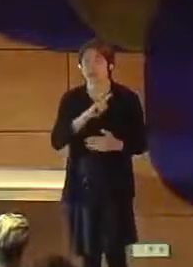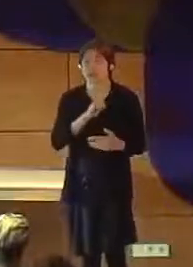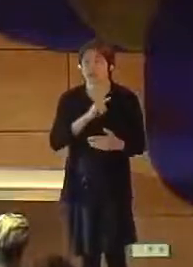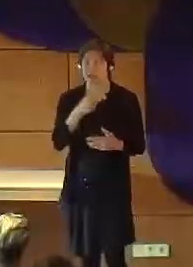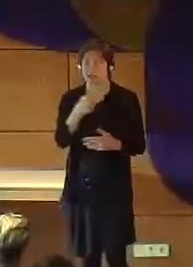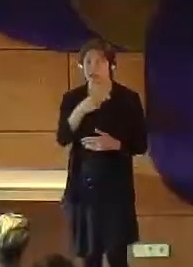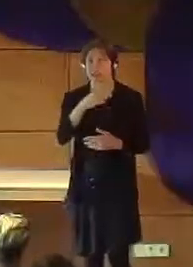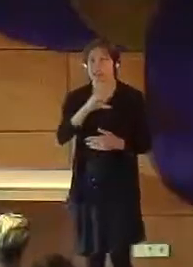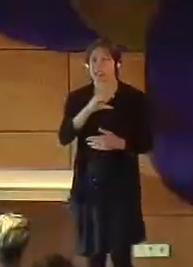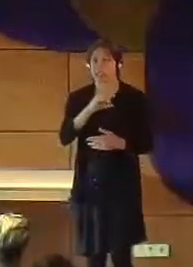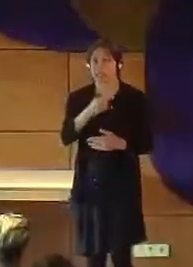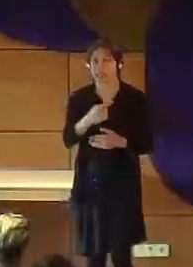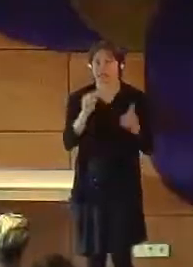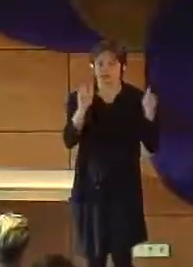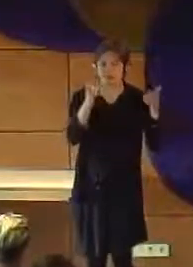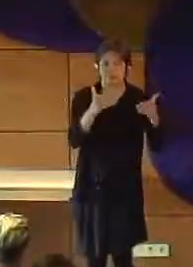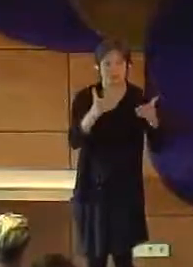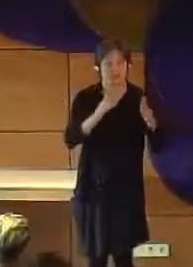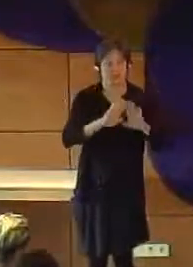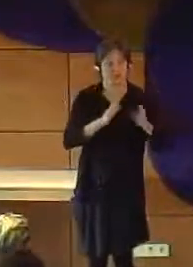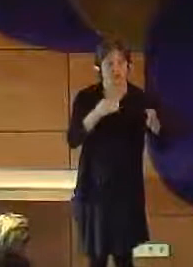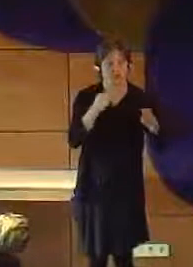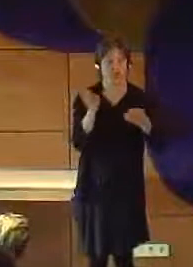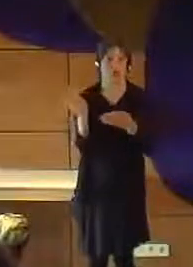ever papers that I wrote